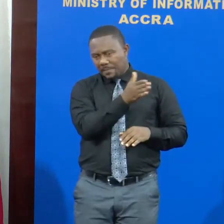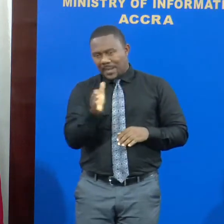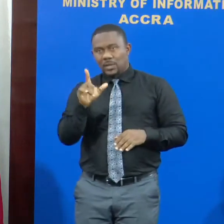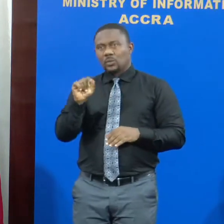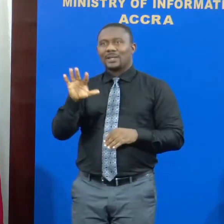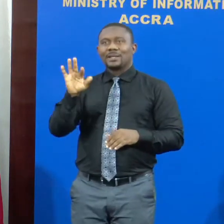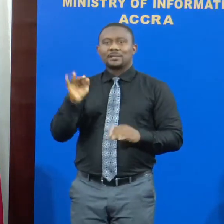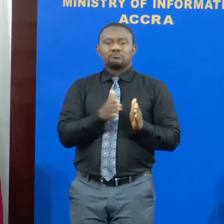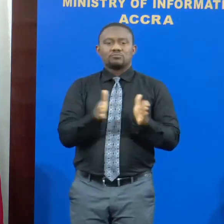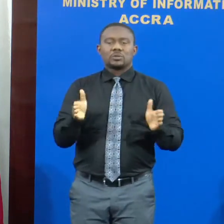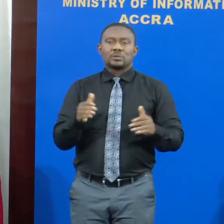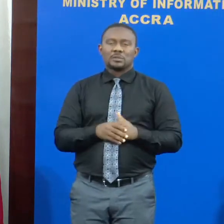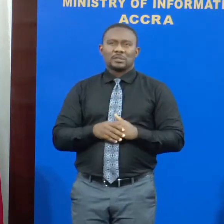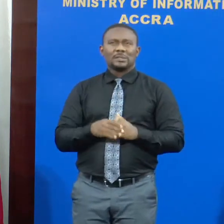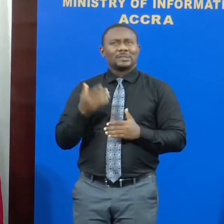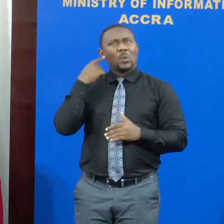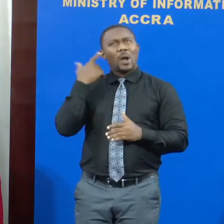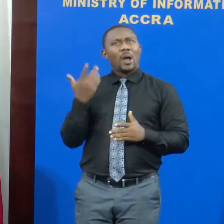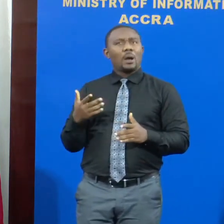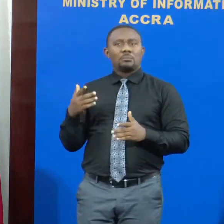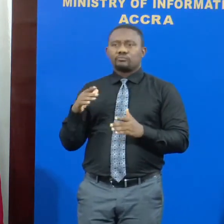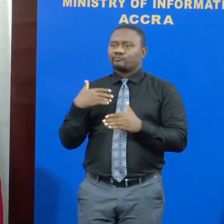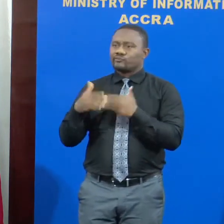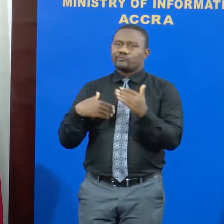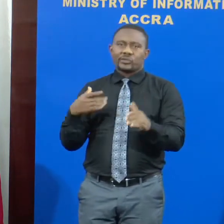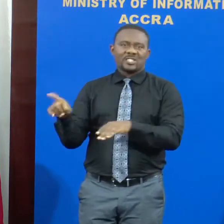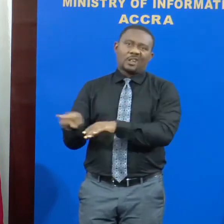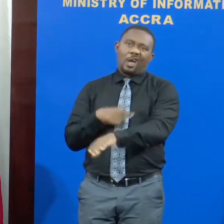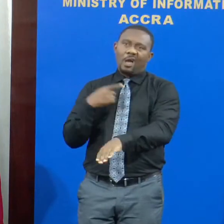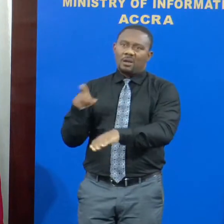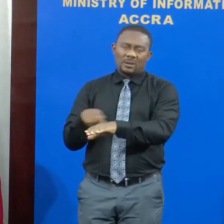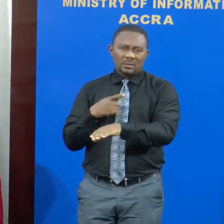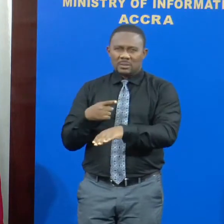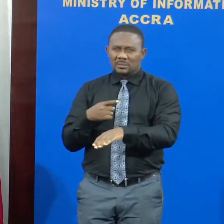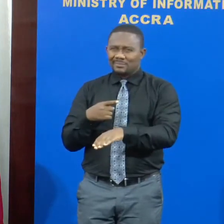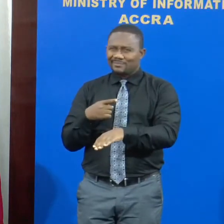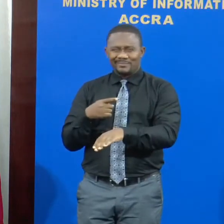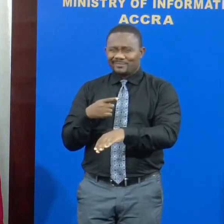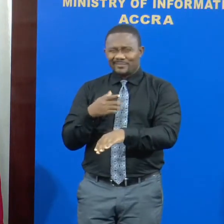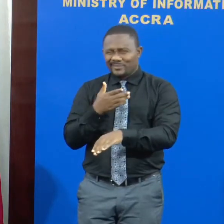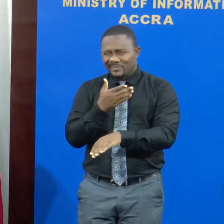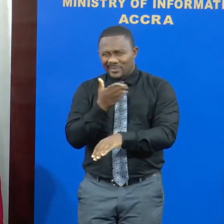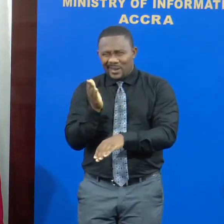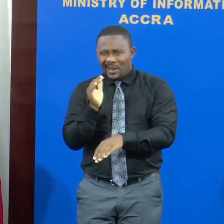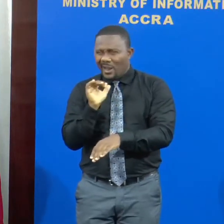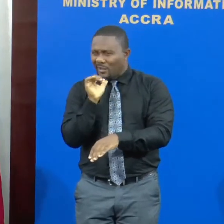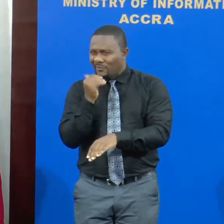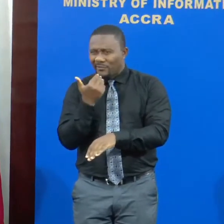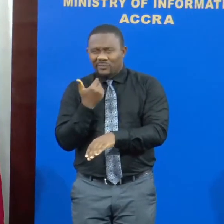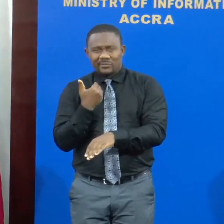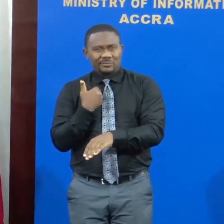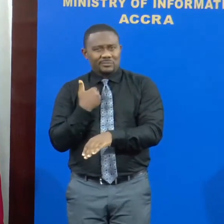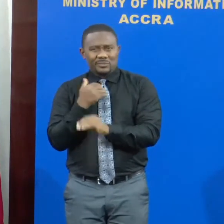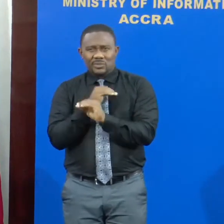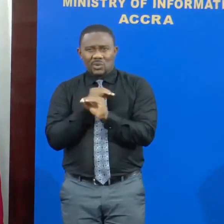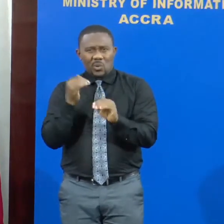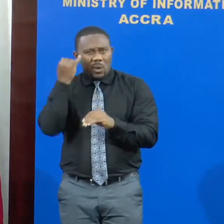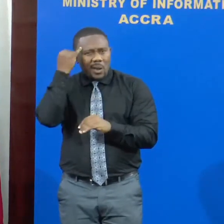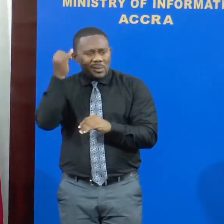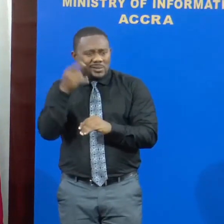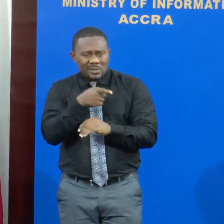2019. When people say that this process has taken long, they often have no idea what it has actually meant practically